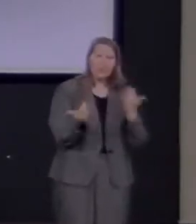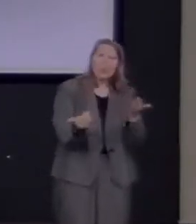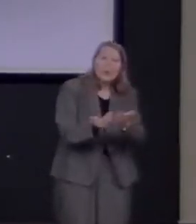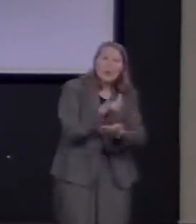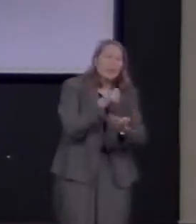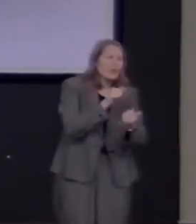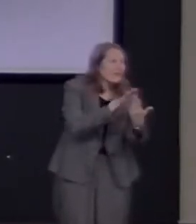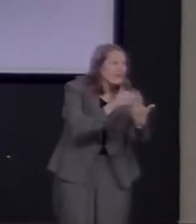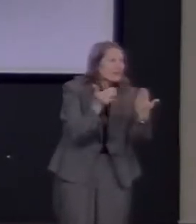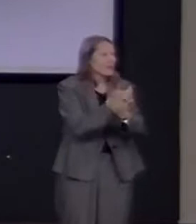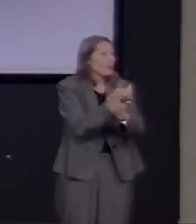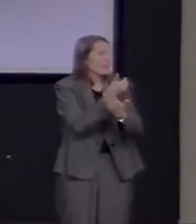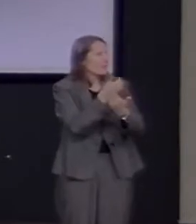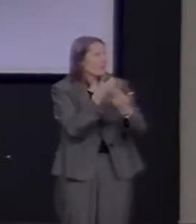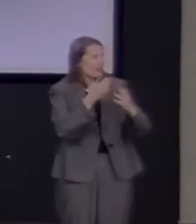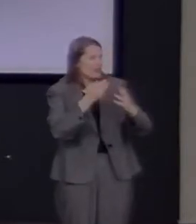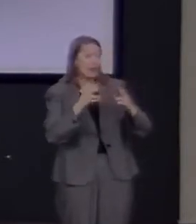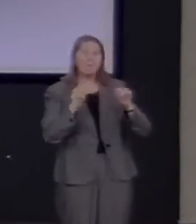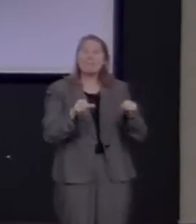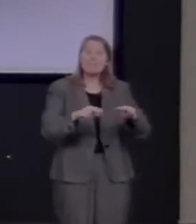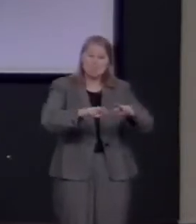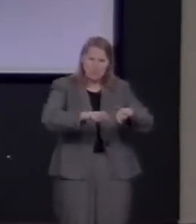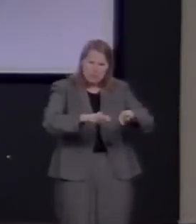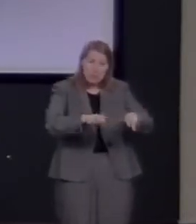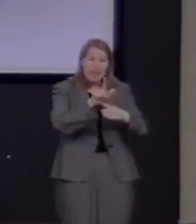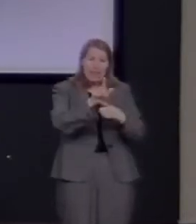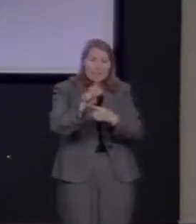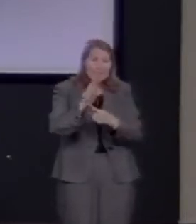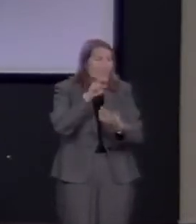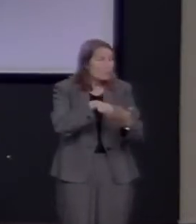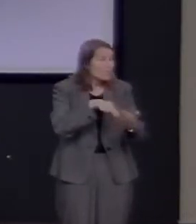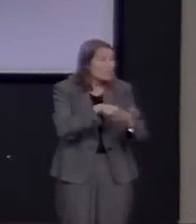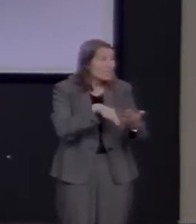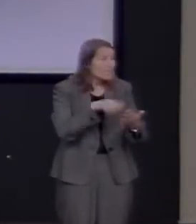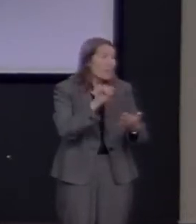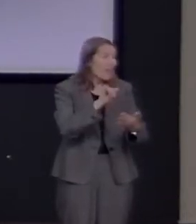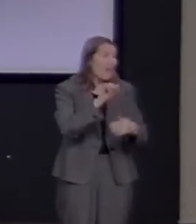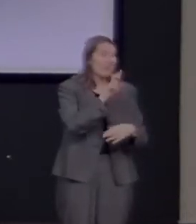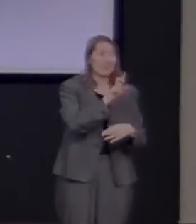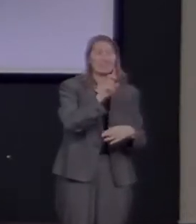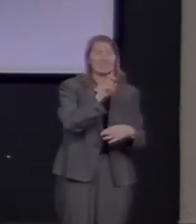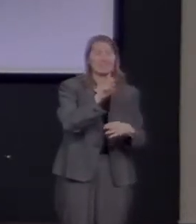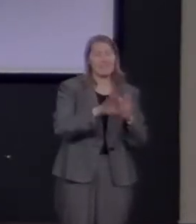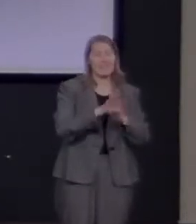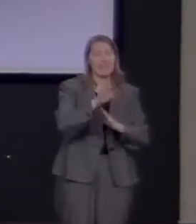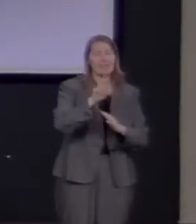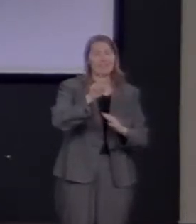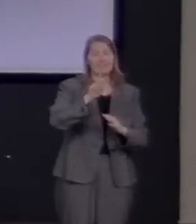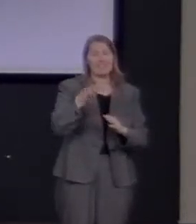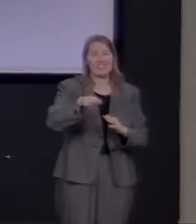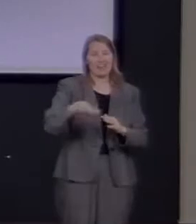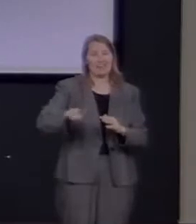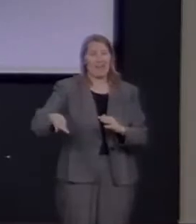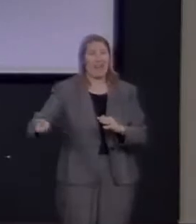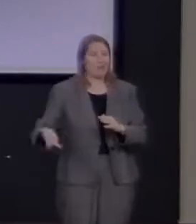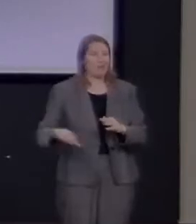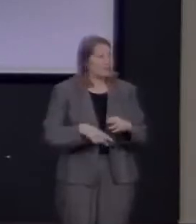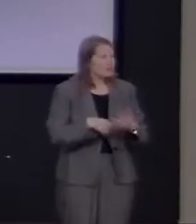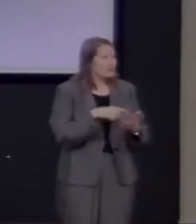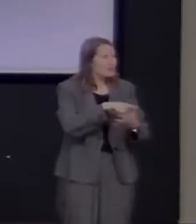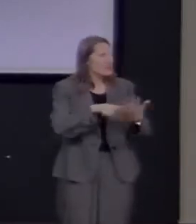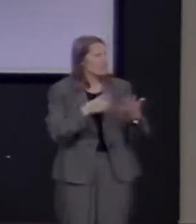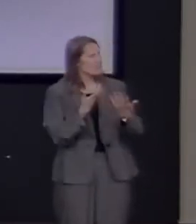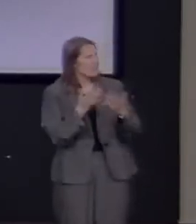ways of diagnosing difficulties with reading, such as developmental dyslexia, and has also informed the design